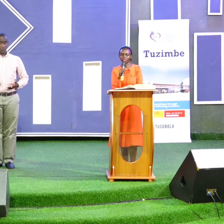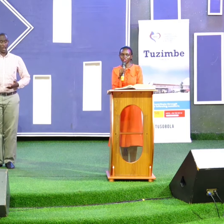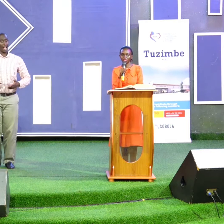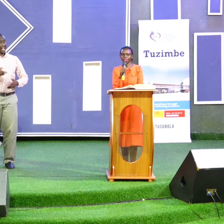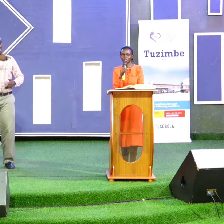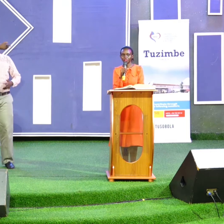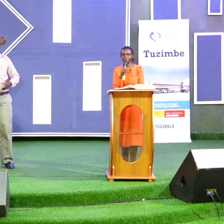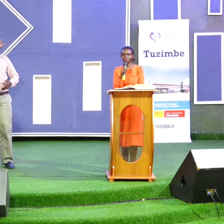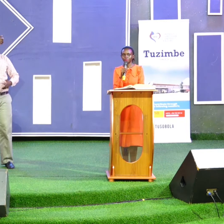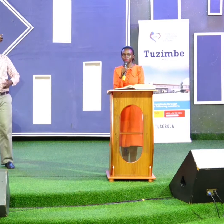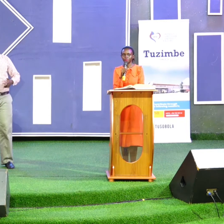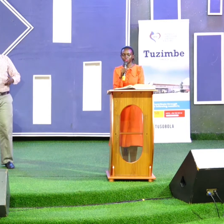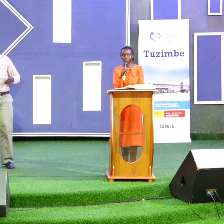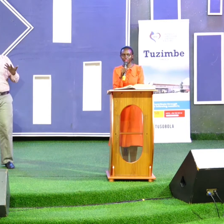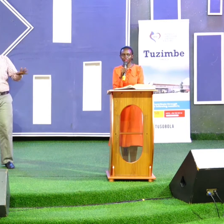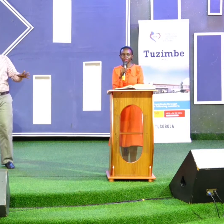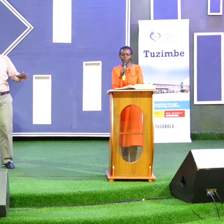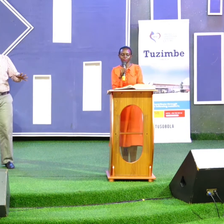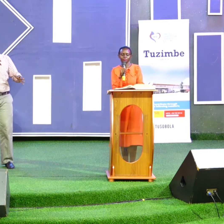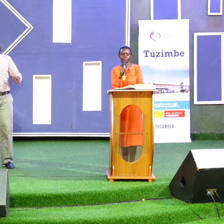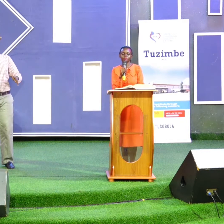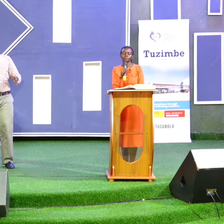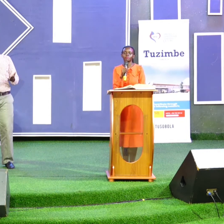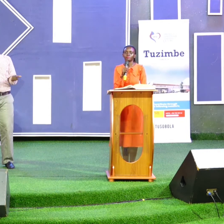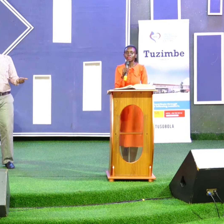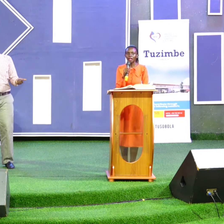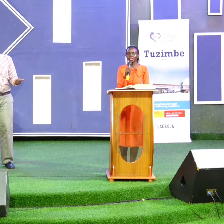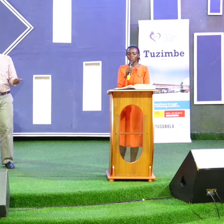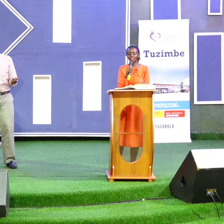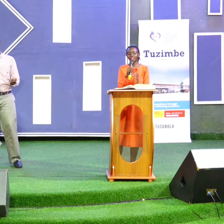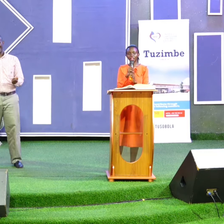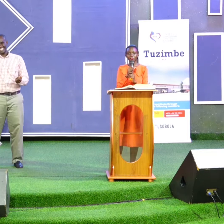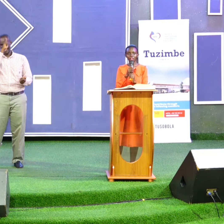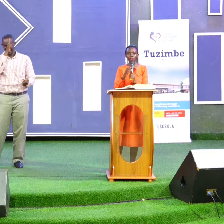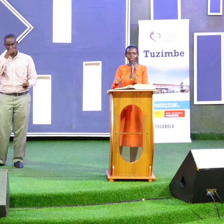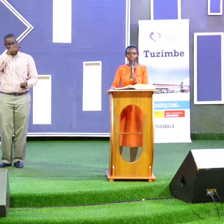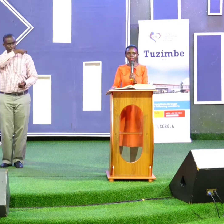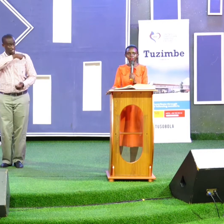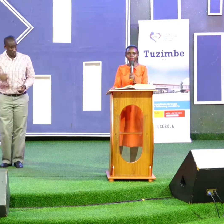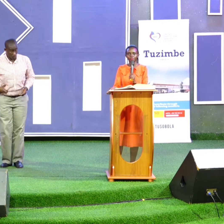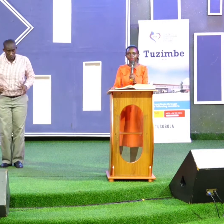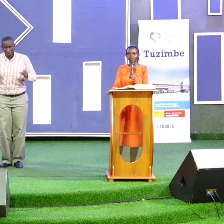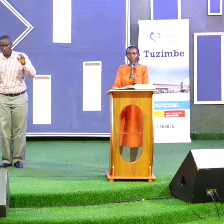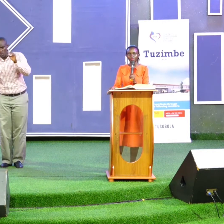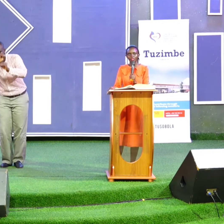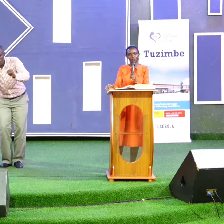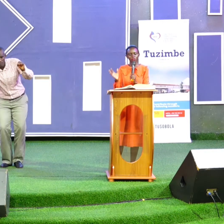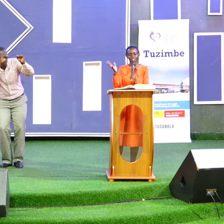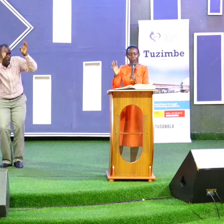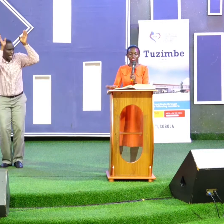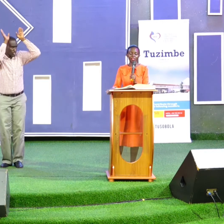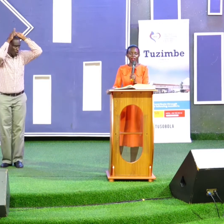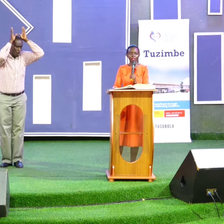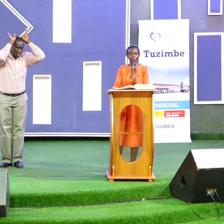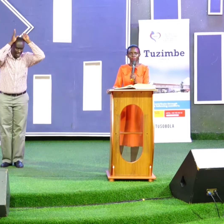He was anointed. To be king. As he was seeking for the donkey, the